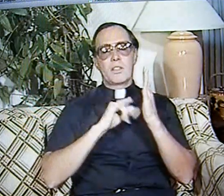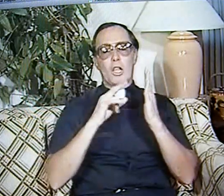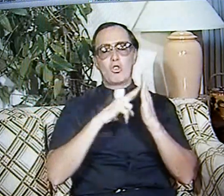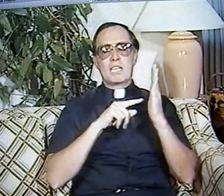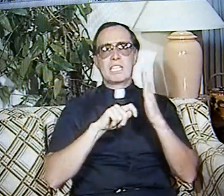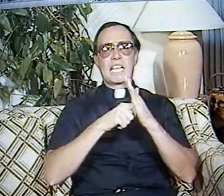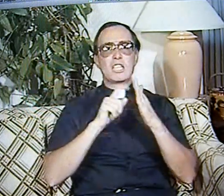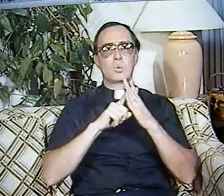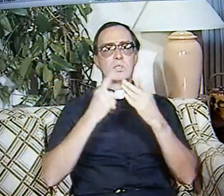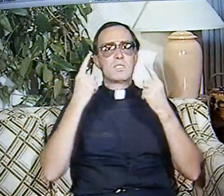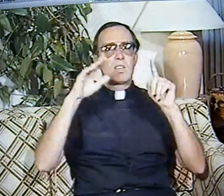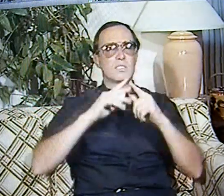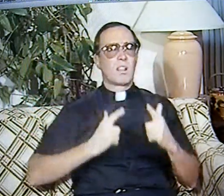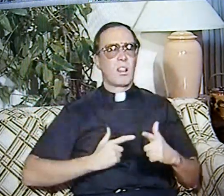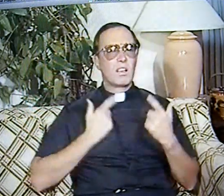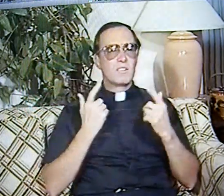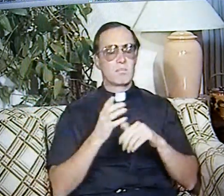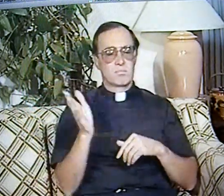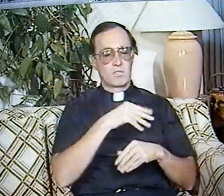It really developed my skills.